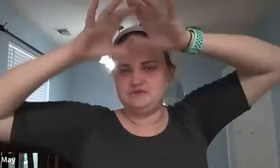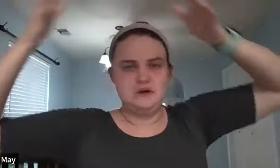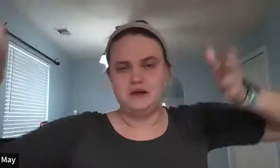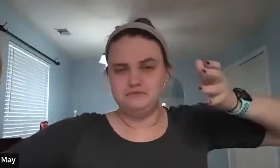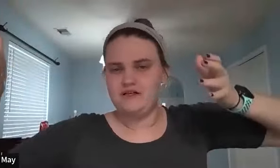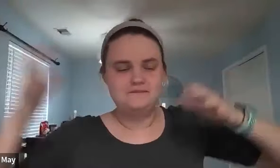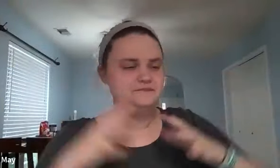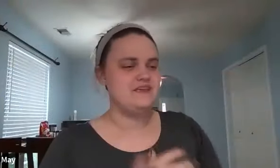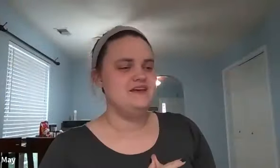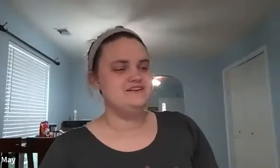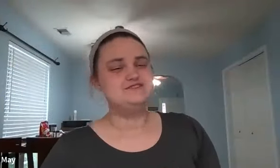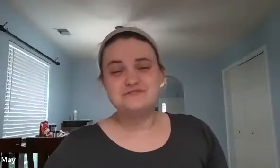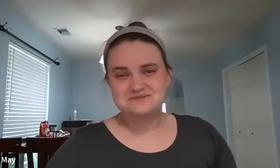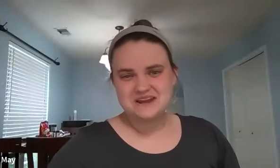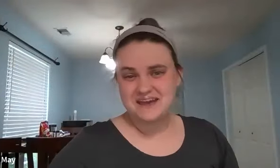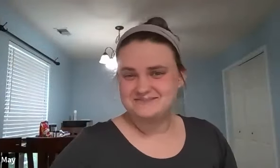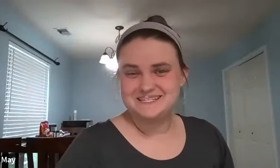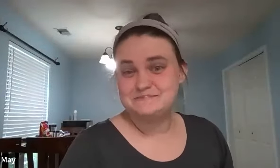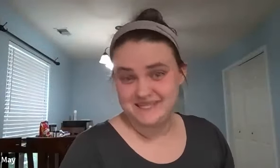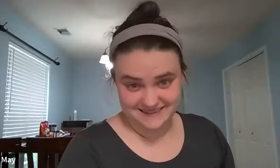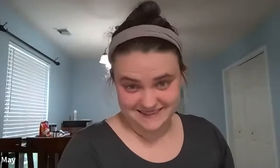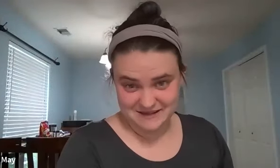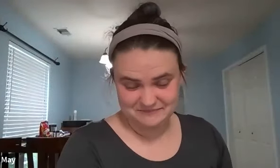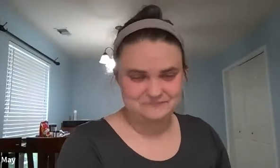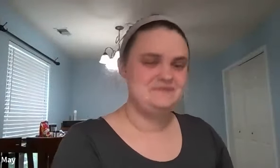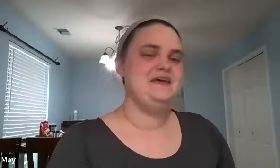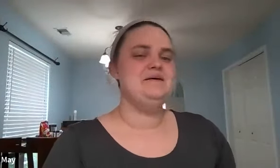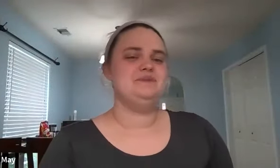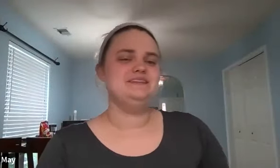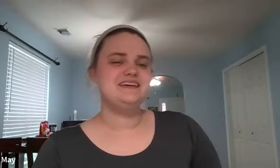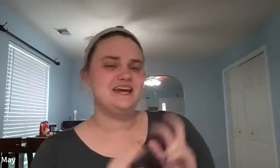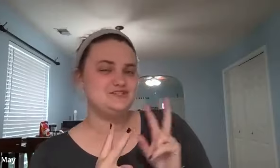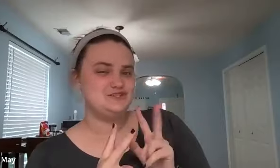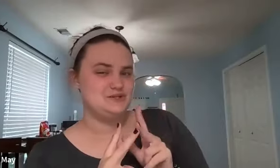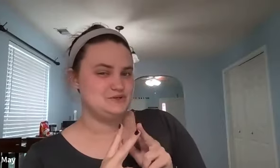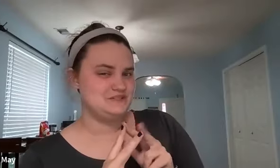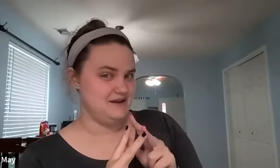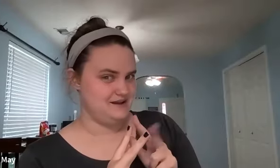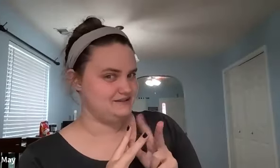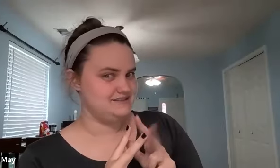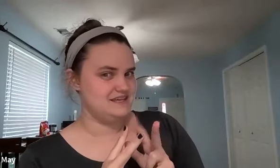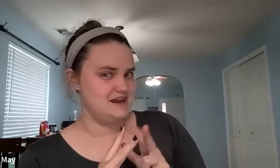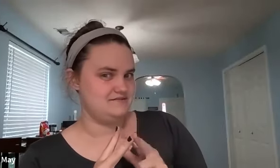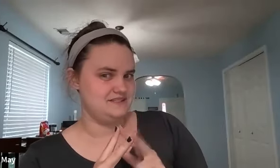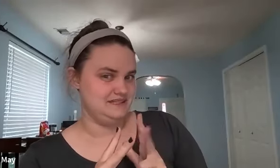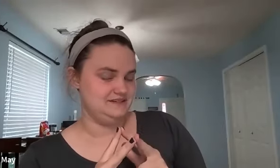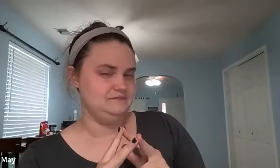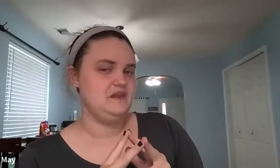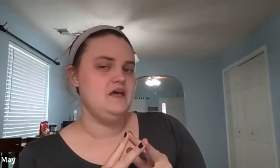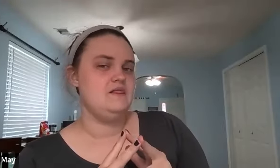general umbrella. So the first one I have is pizza. Pizza has two signs that I've seen.